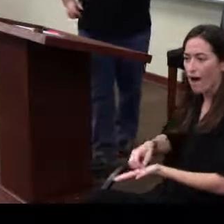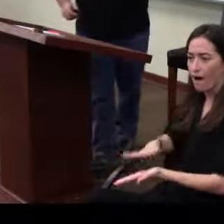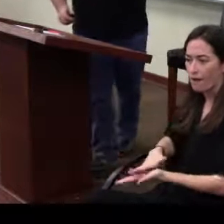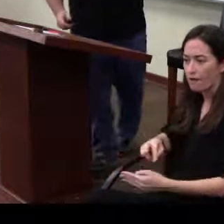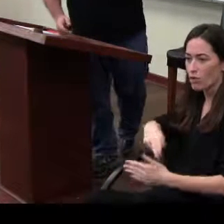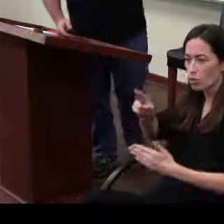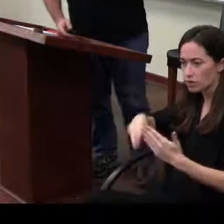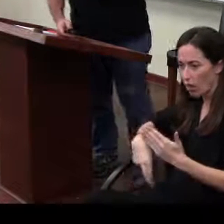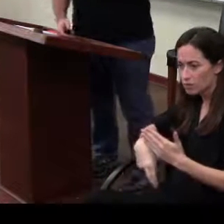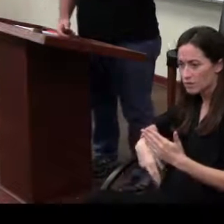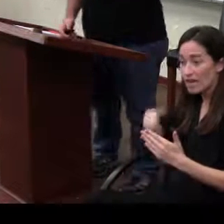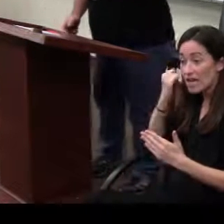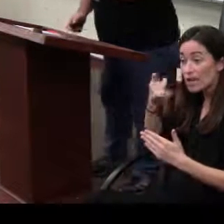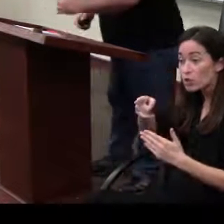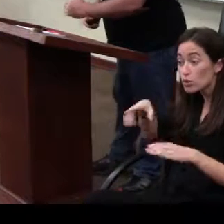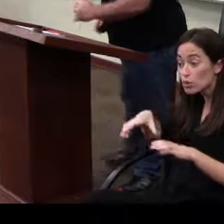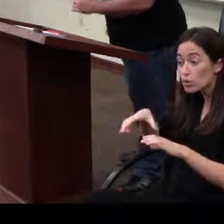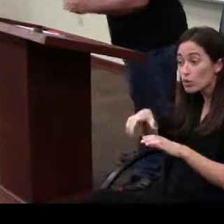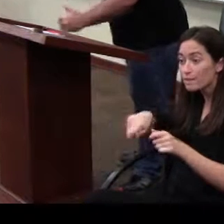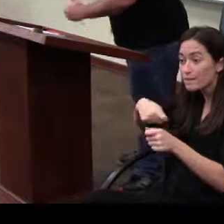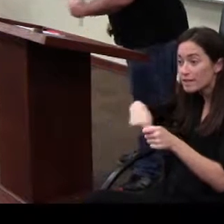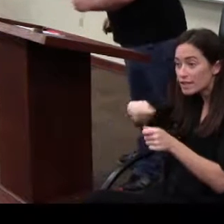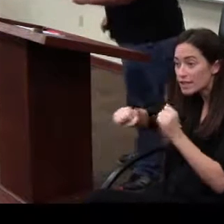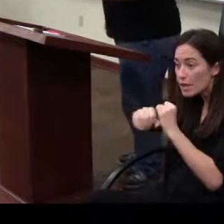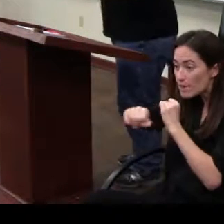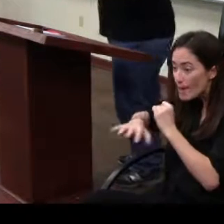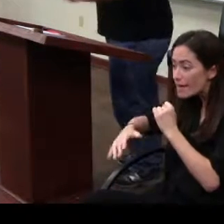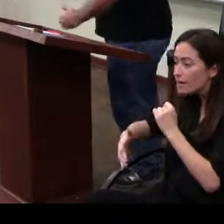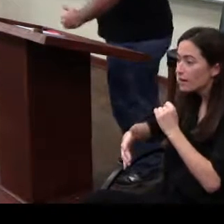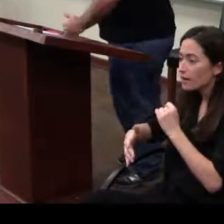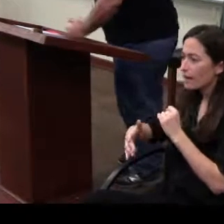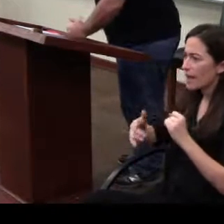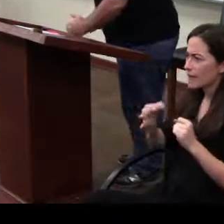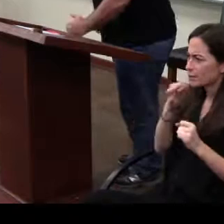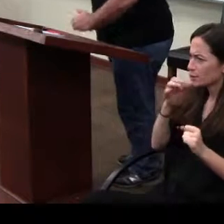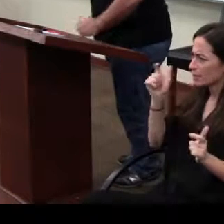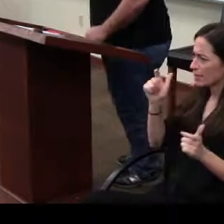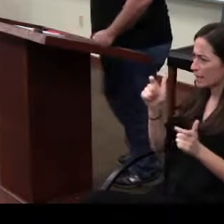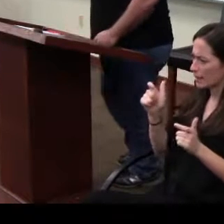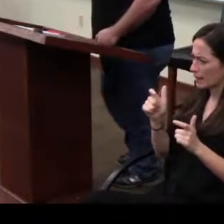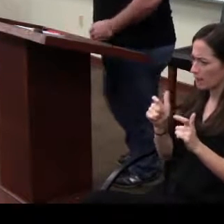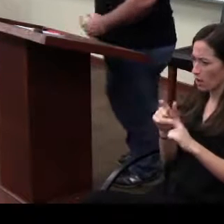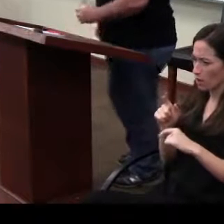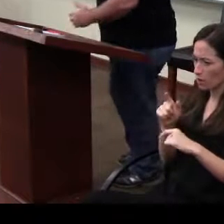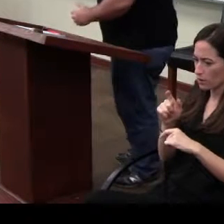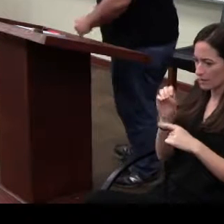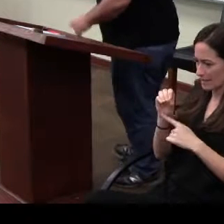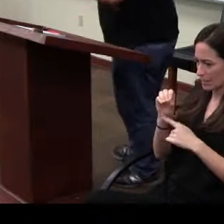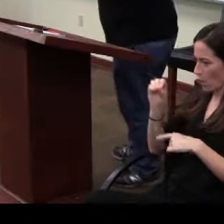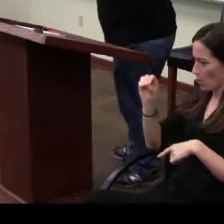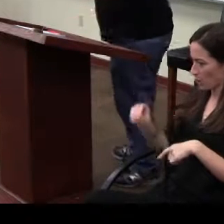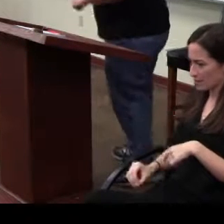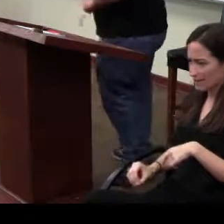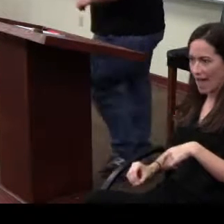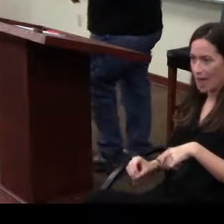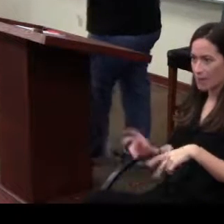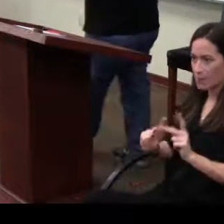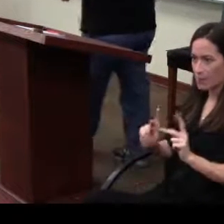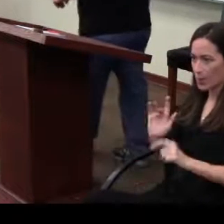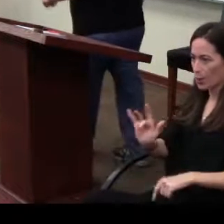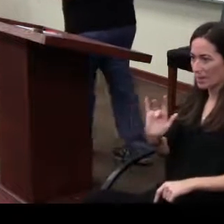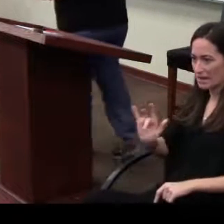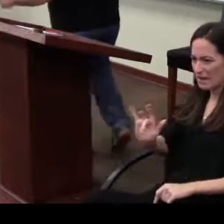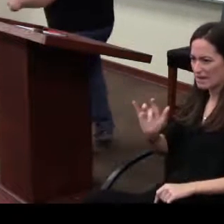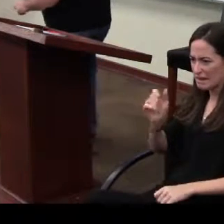If you are doing these phishing campaigns and you're getting down to like 1% or 0% click rates, you need to make it tougher. And that's where it gets really